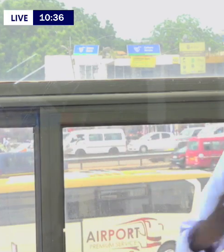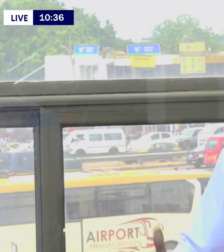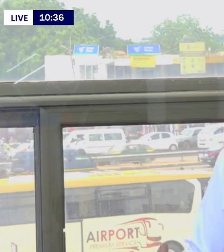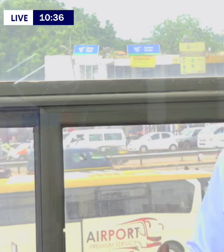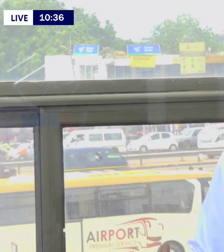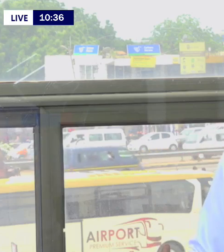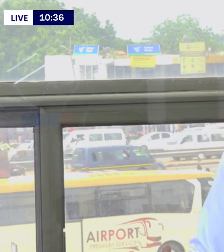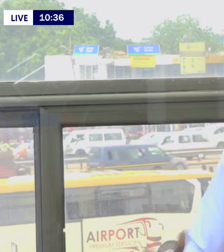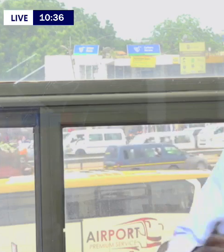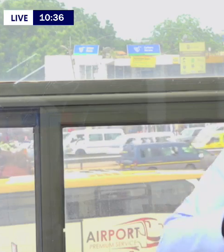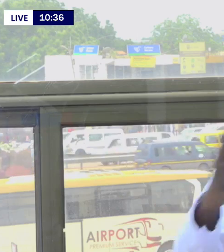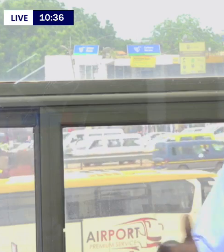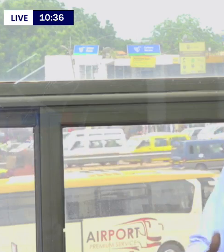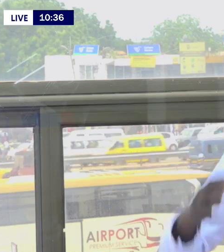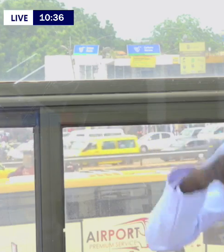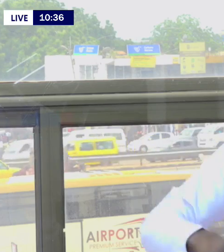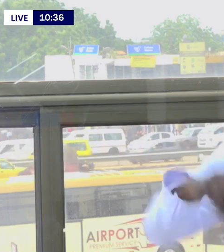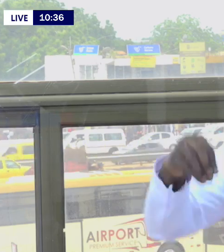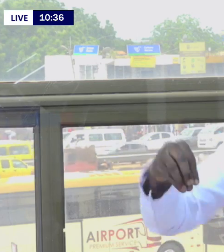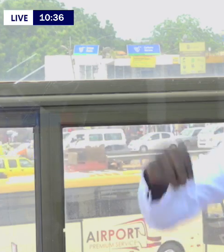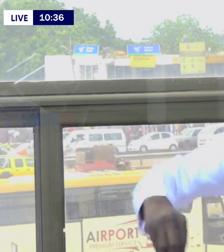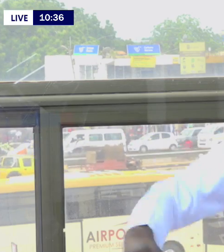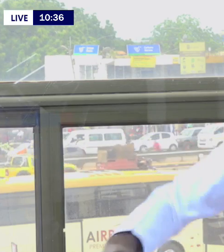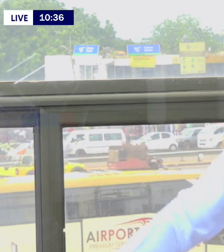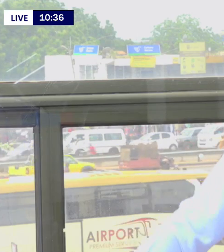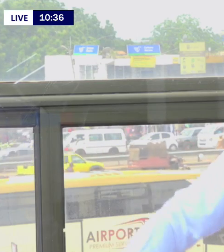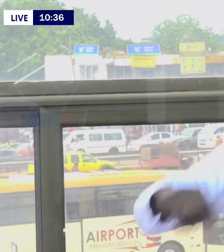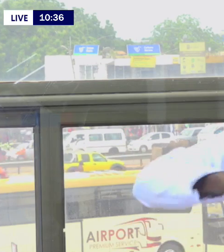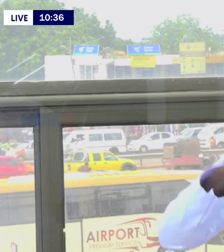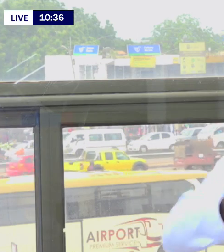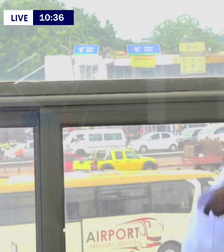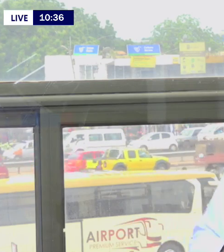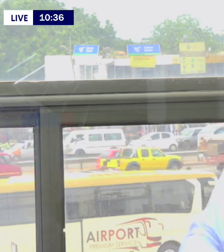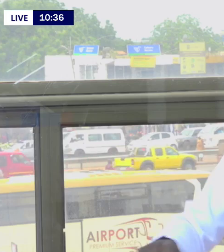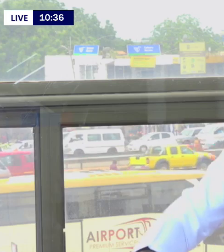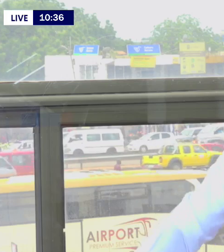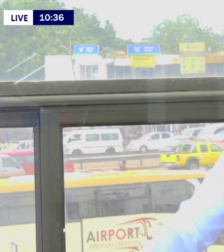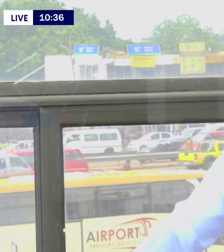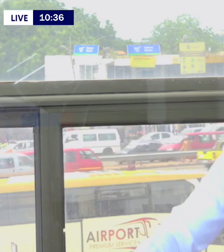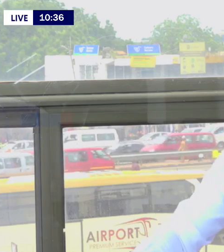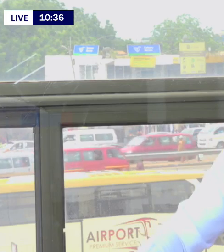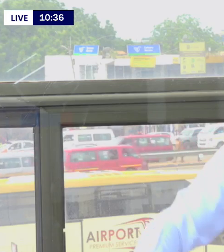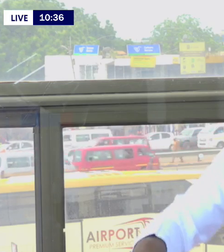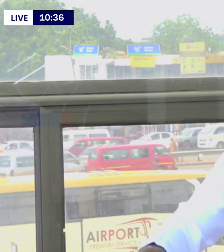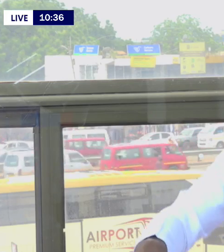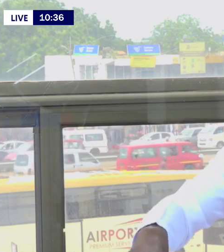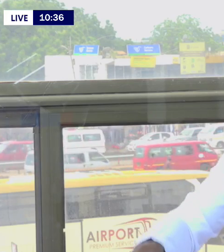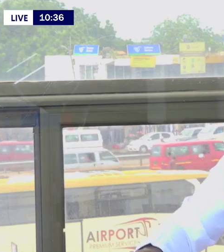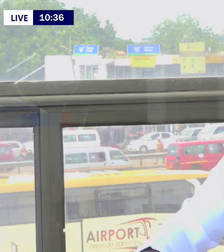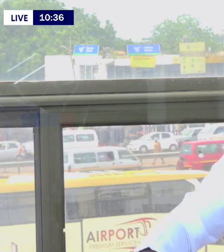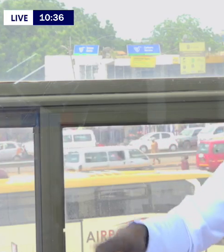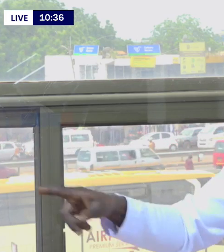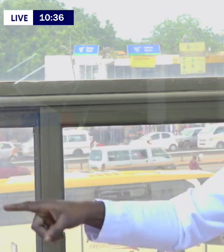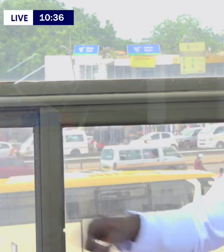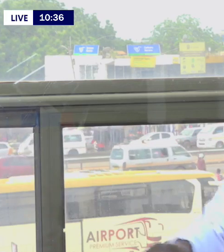benu anadi. That is all we are saying. Sesia sesa ye to aba afi constitution ne say e do 7 December na ye ntumi nto